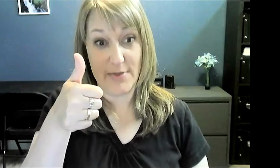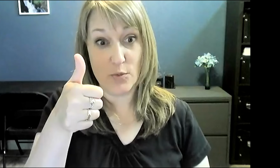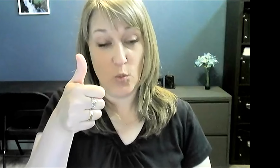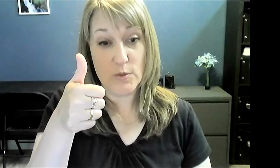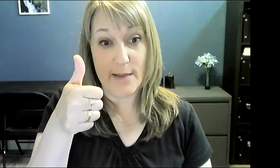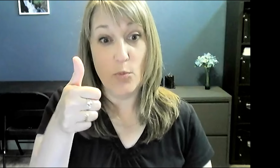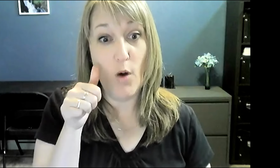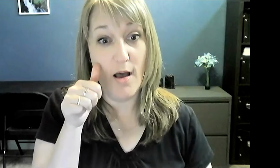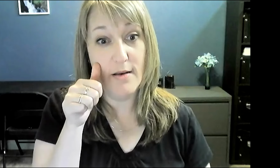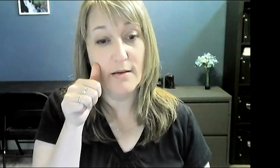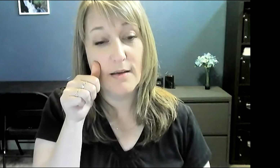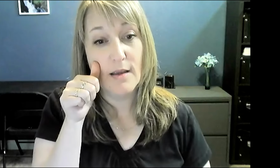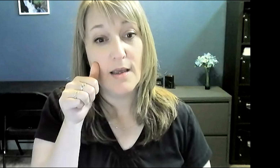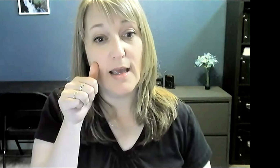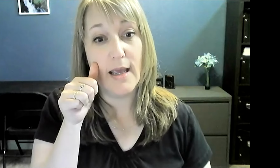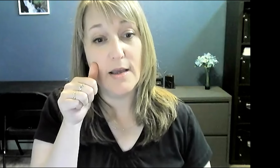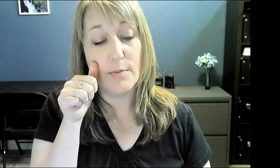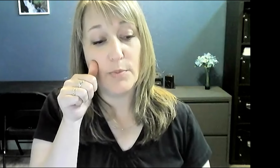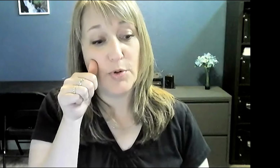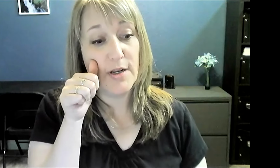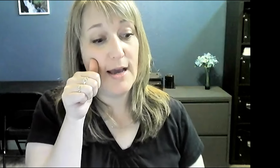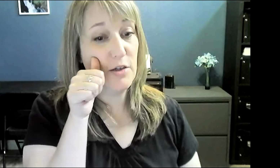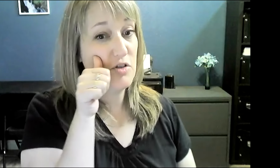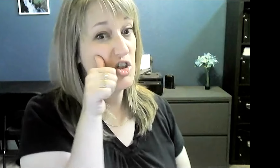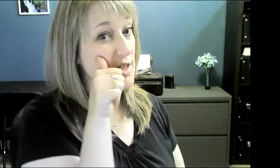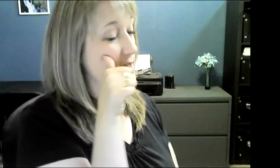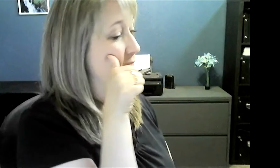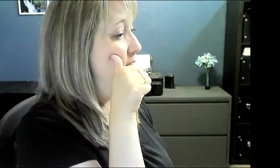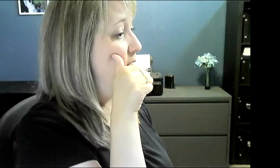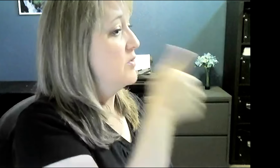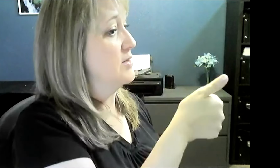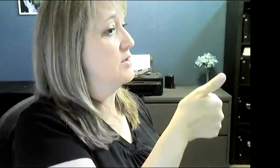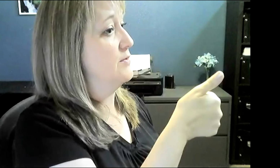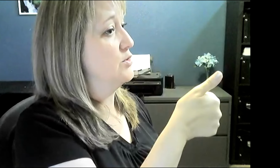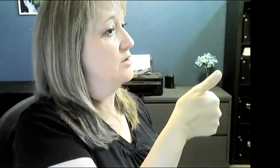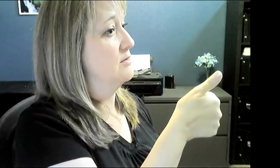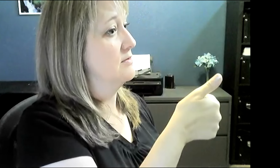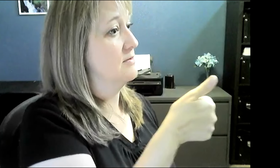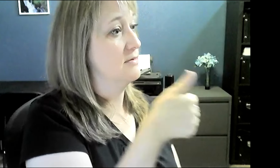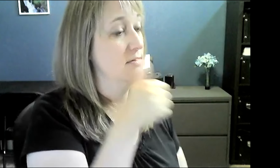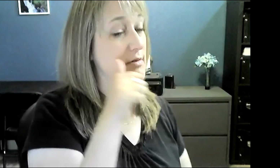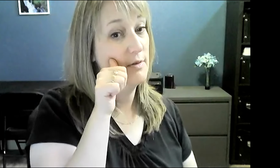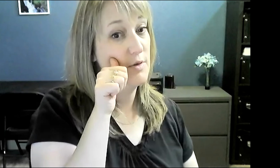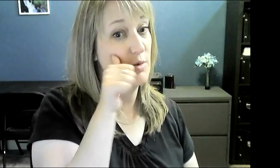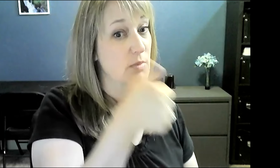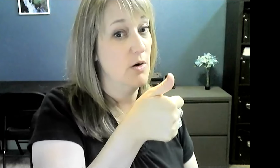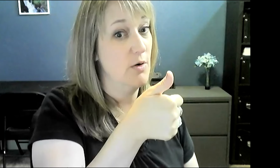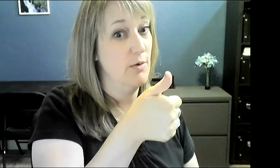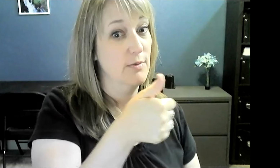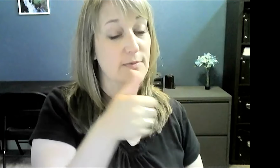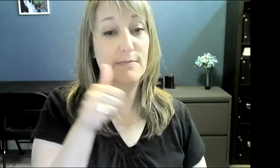that same one, and you put it at your cheek and move out to the future. Tomorrow.